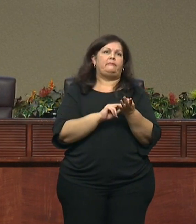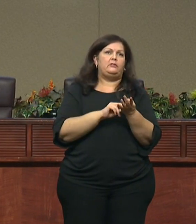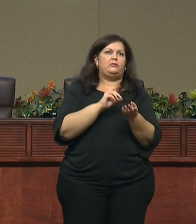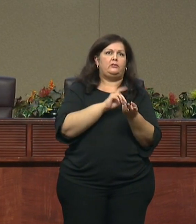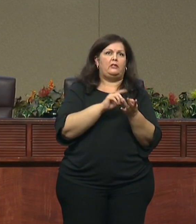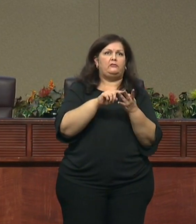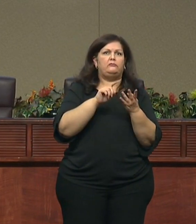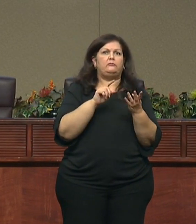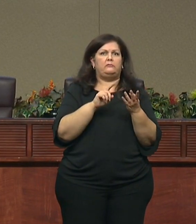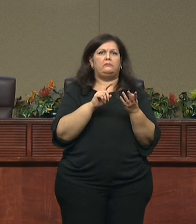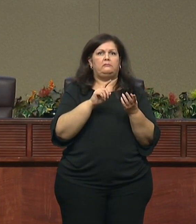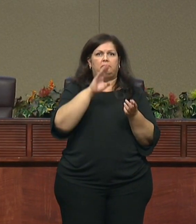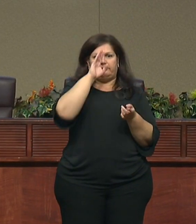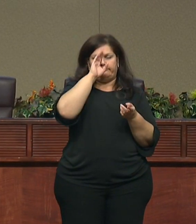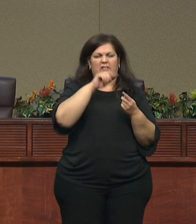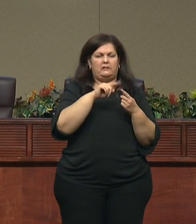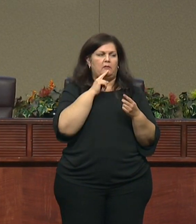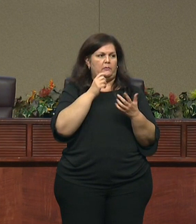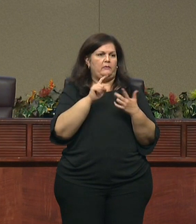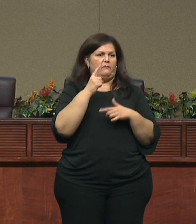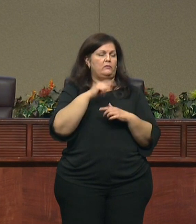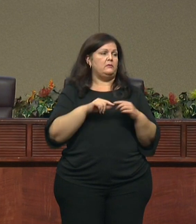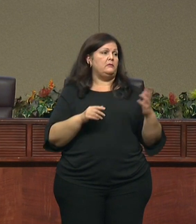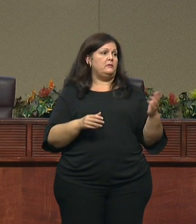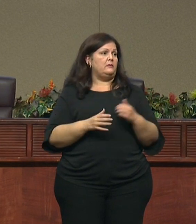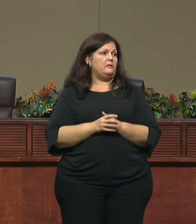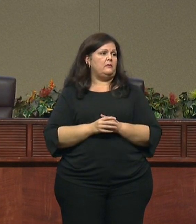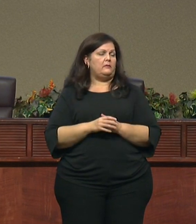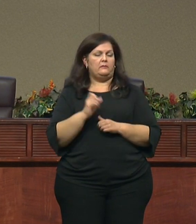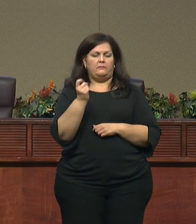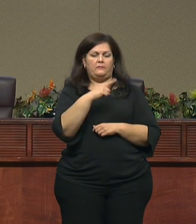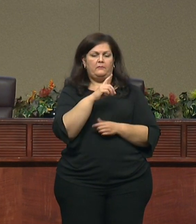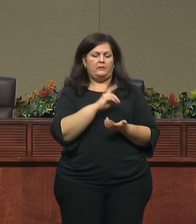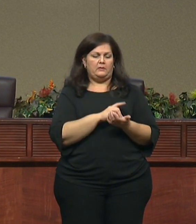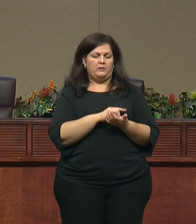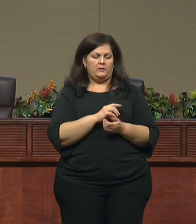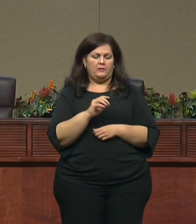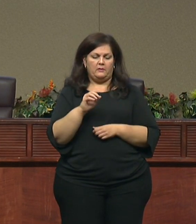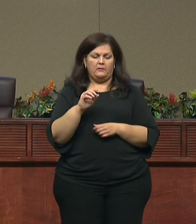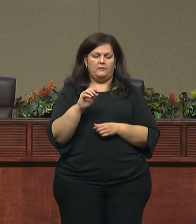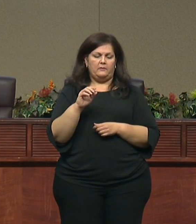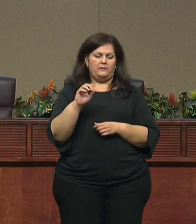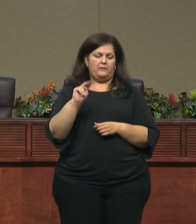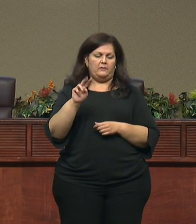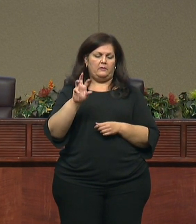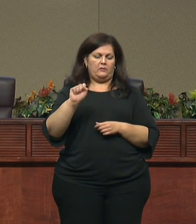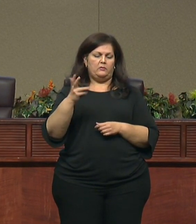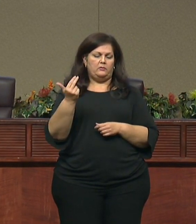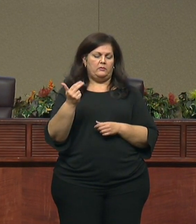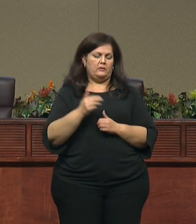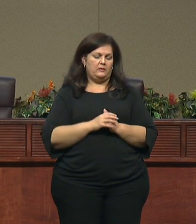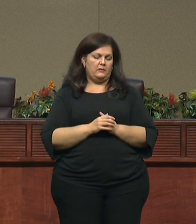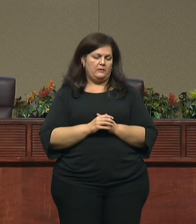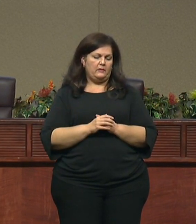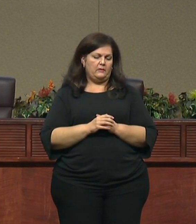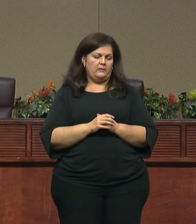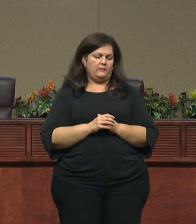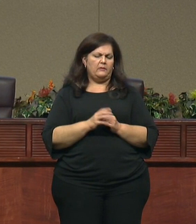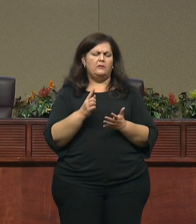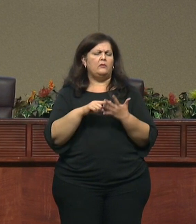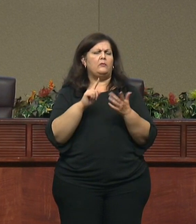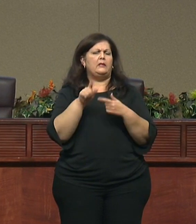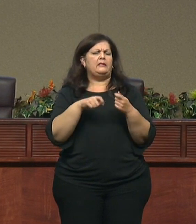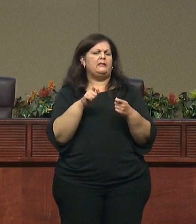level of priority. This next one is for you as well, Dr. Pino, from Eric Mock with News 13. What exactly